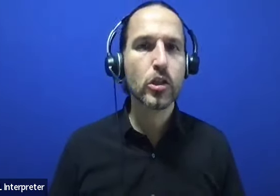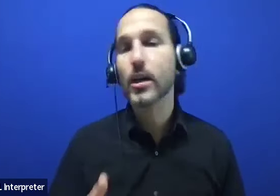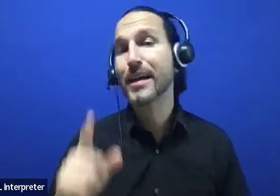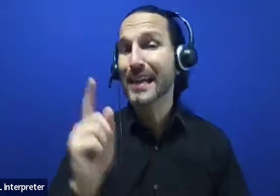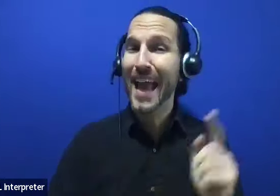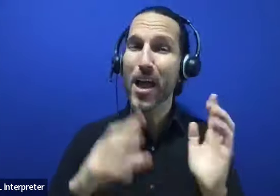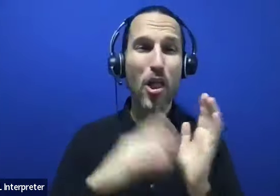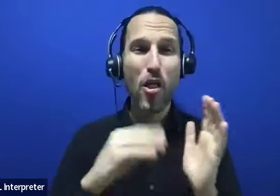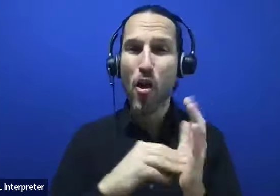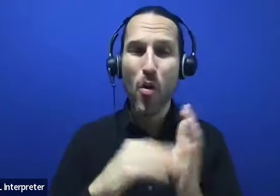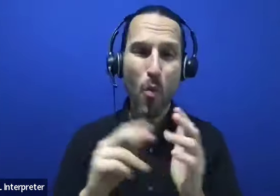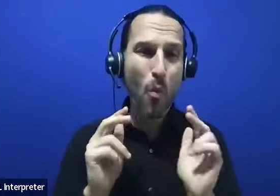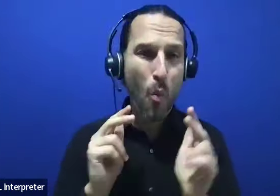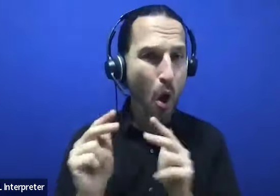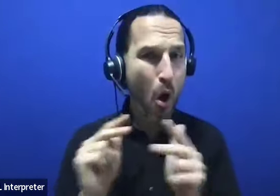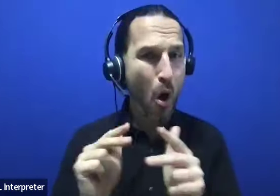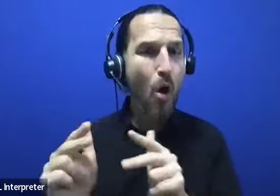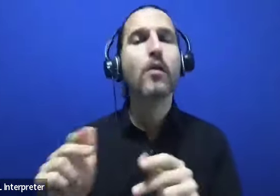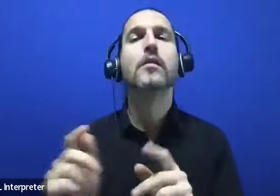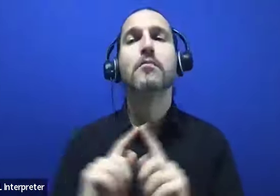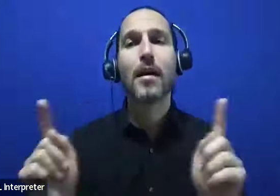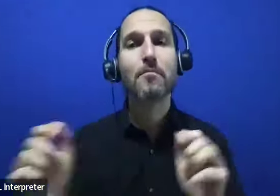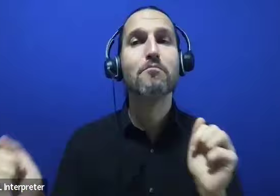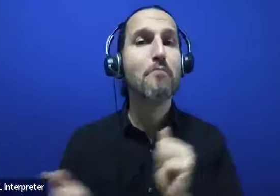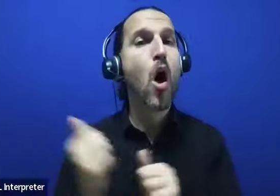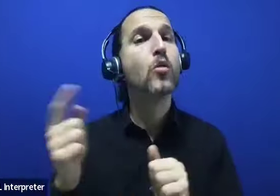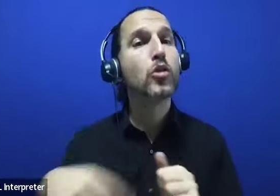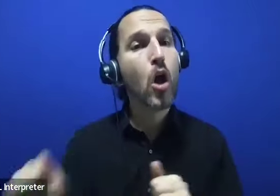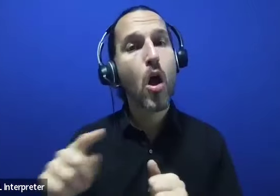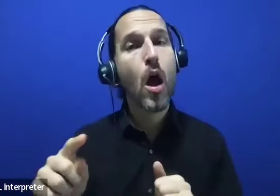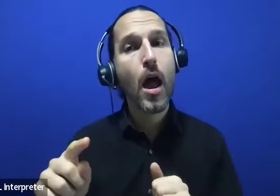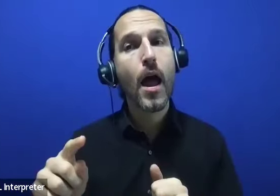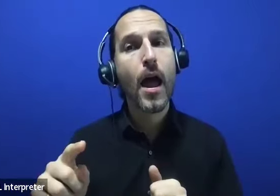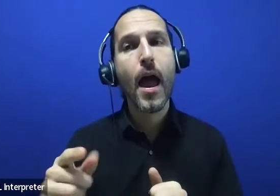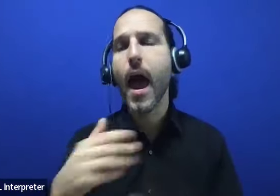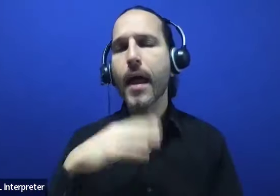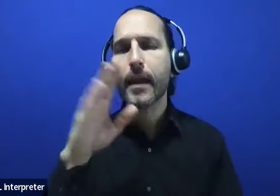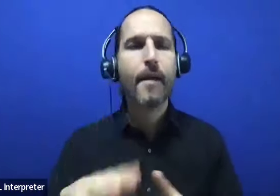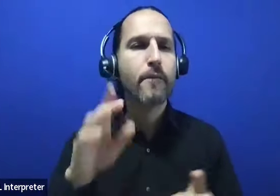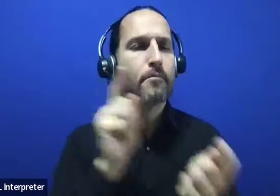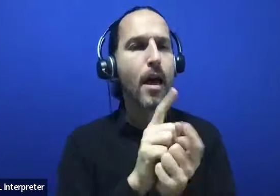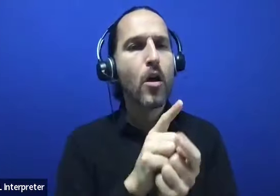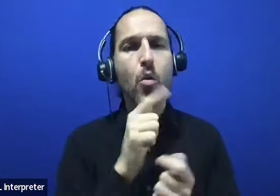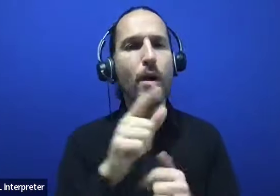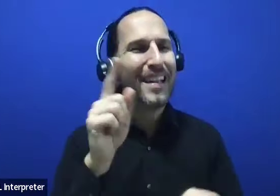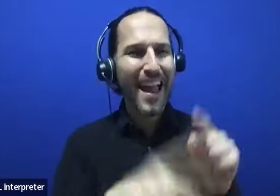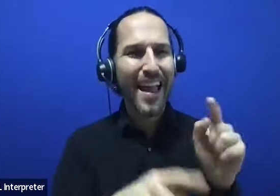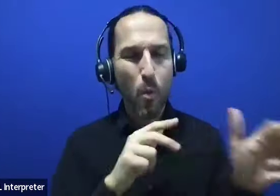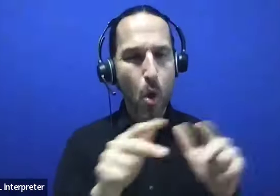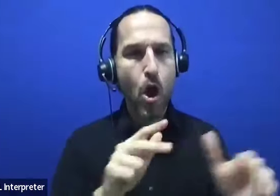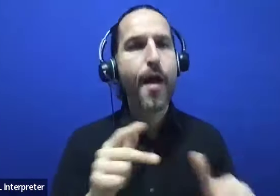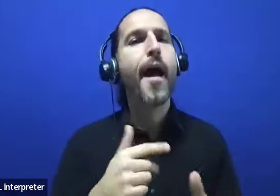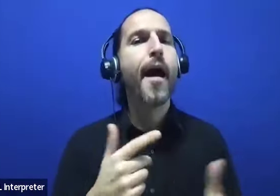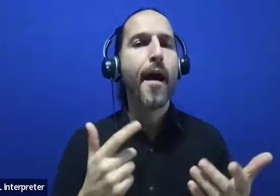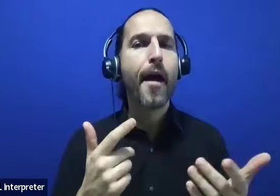how to walk. And yet, 99% of them, I actually never met one who couldn't walk, but I've heard there might be one